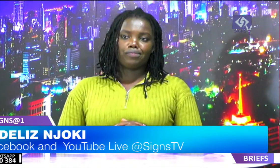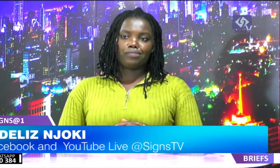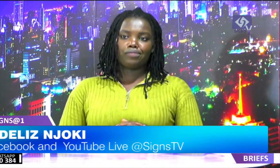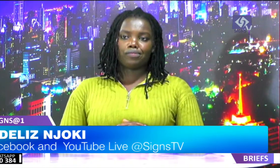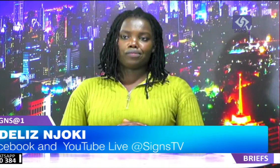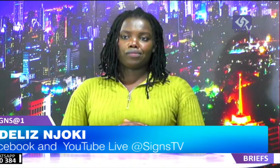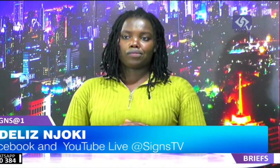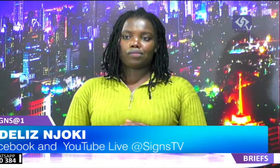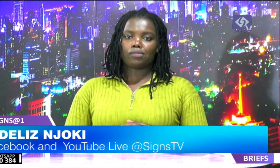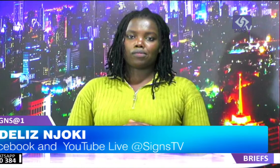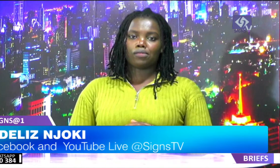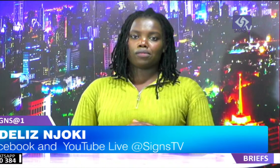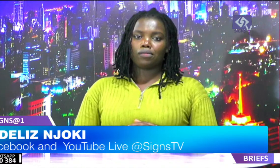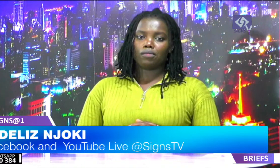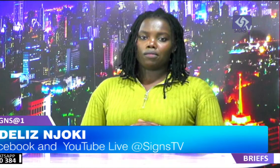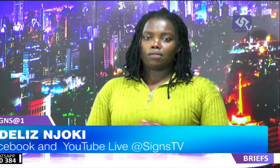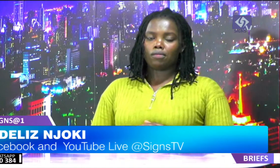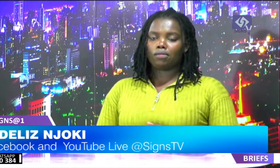of the investigations.